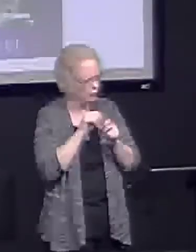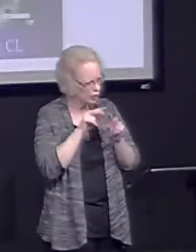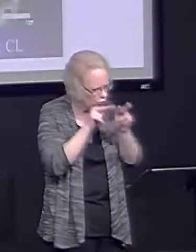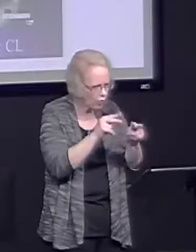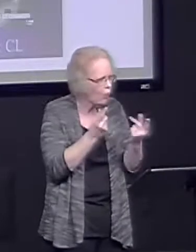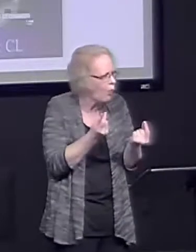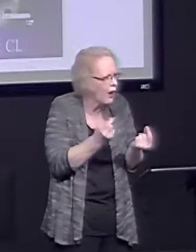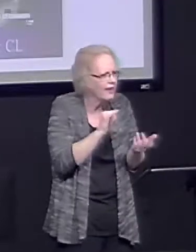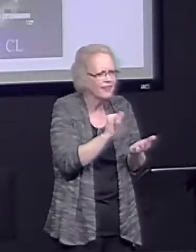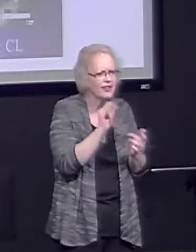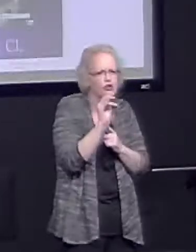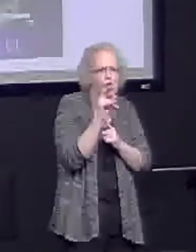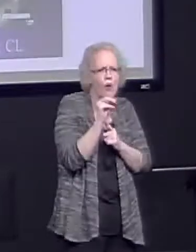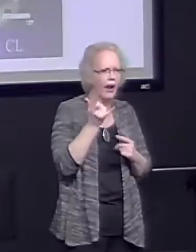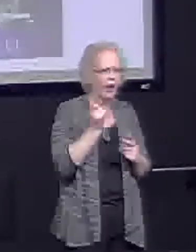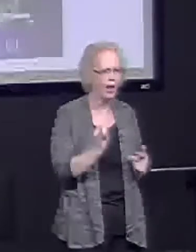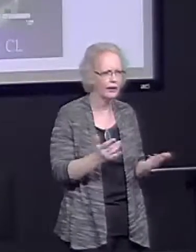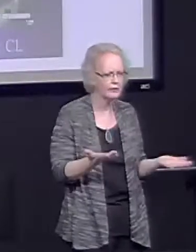it turns out that